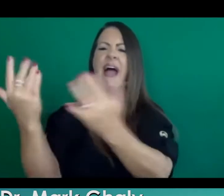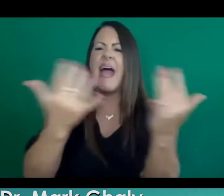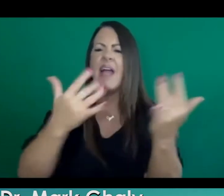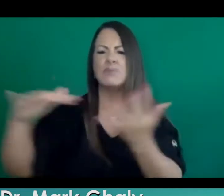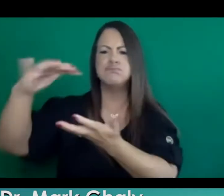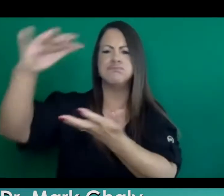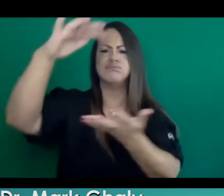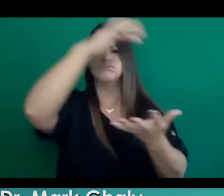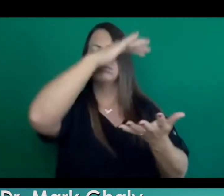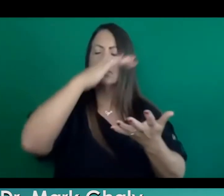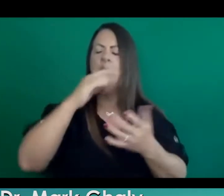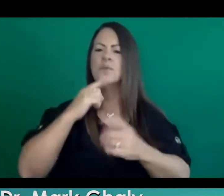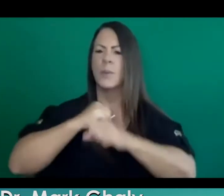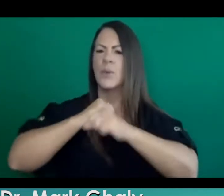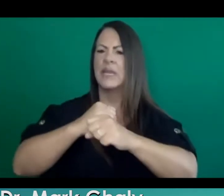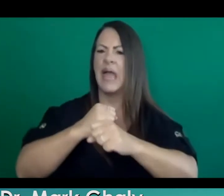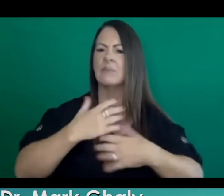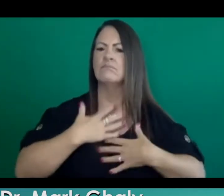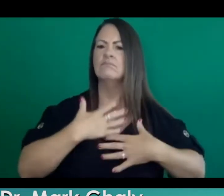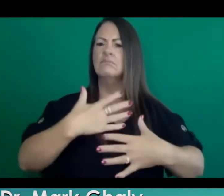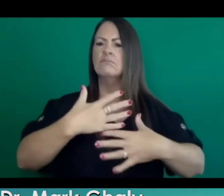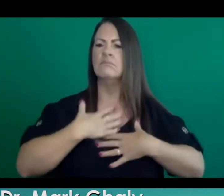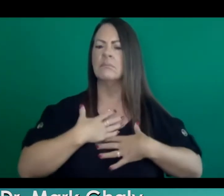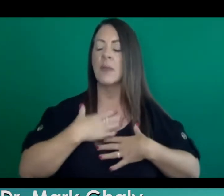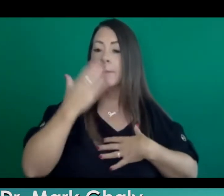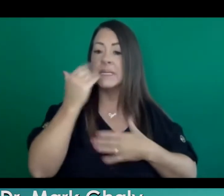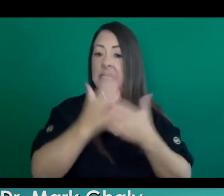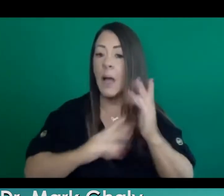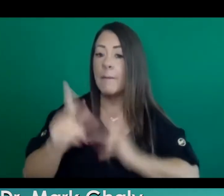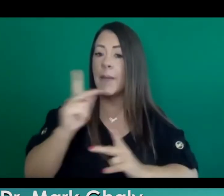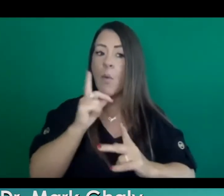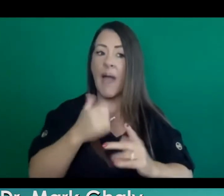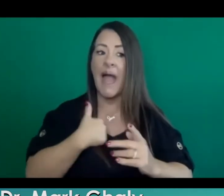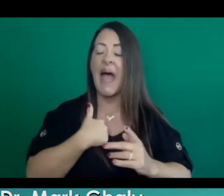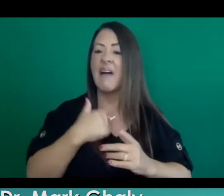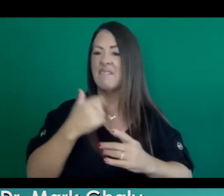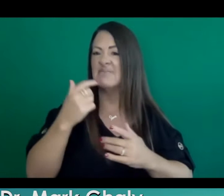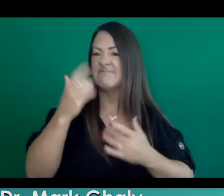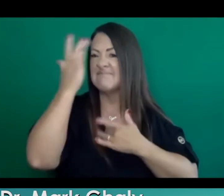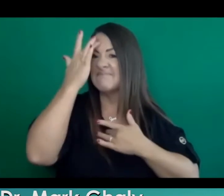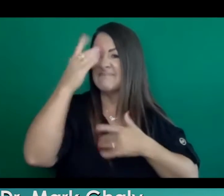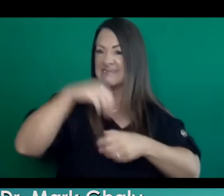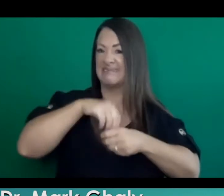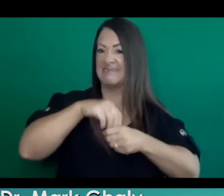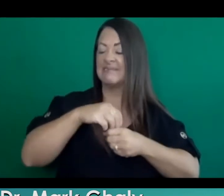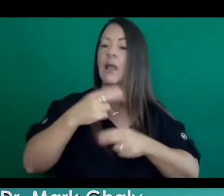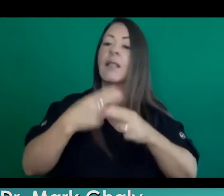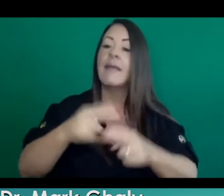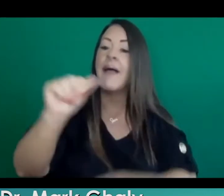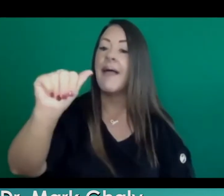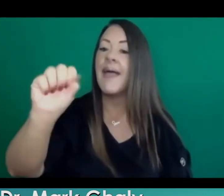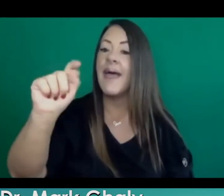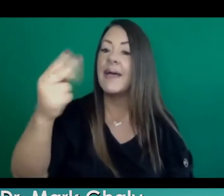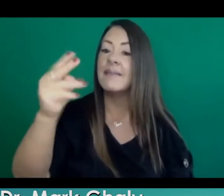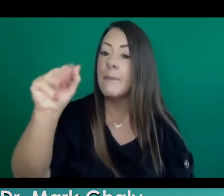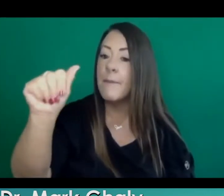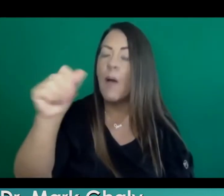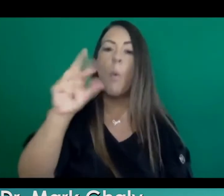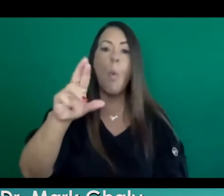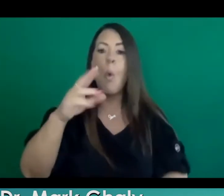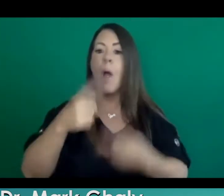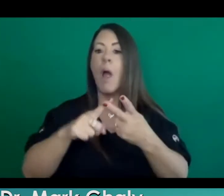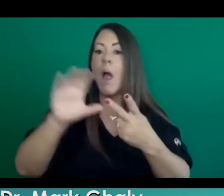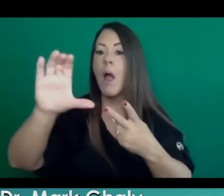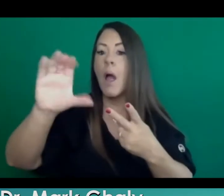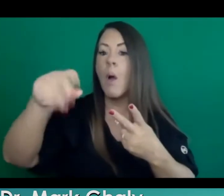health, but in particular, those with underlying respiratory conditions like asthma or COPD,